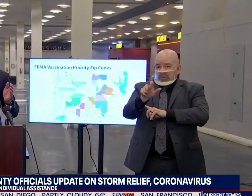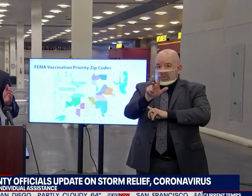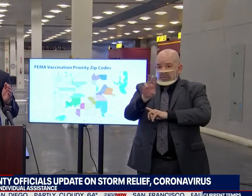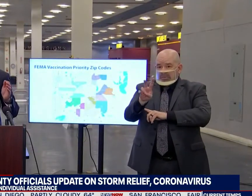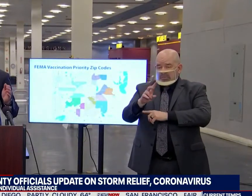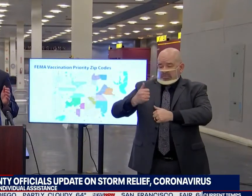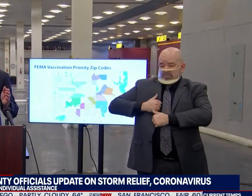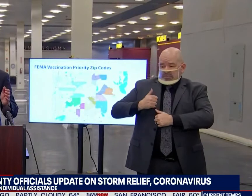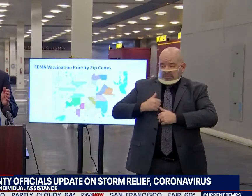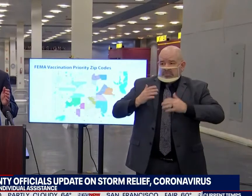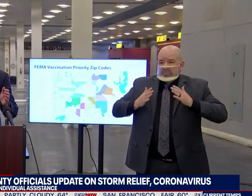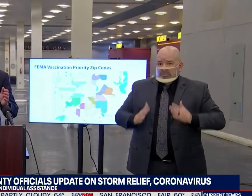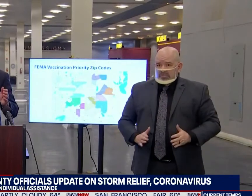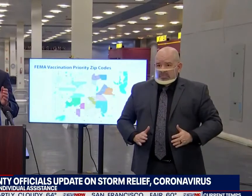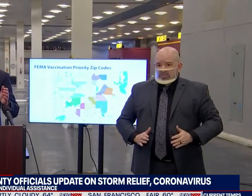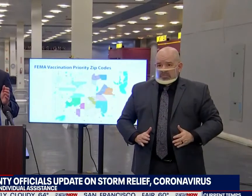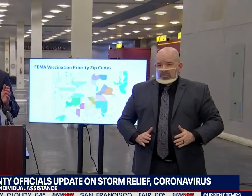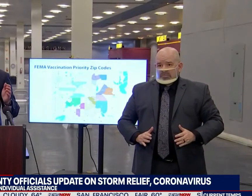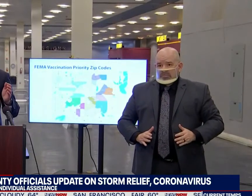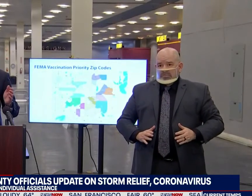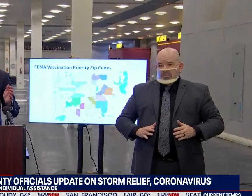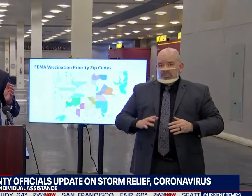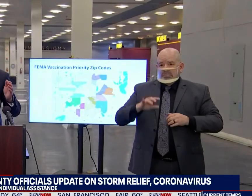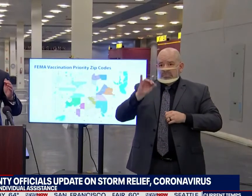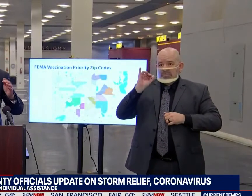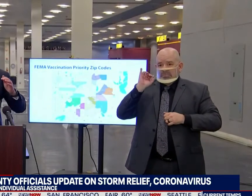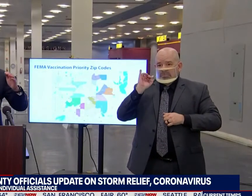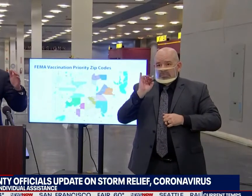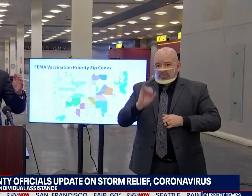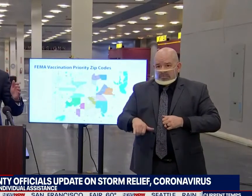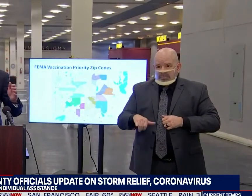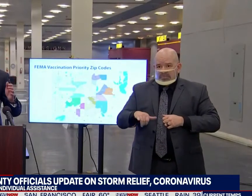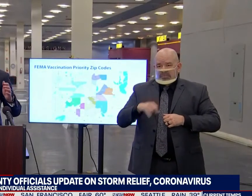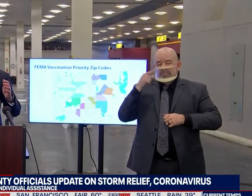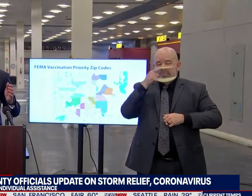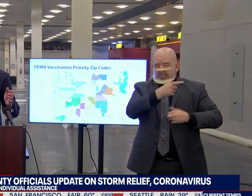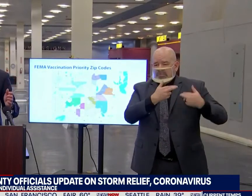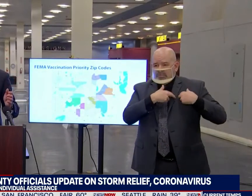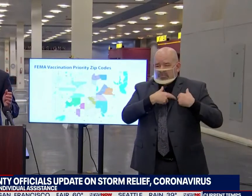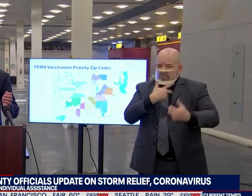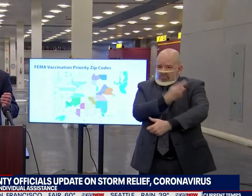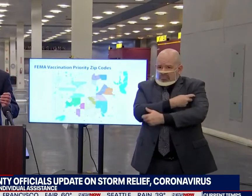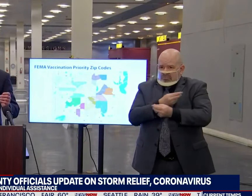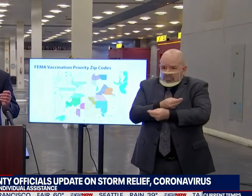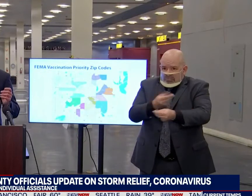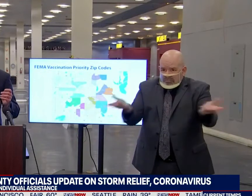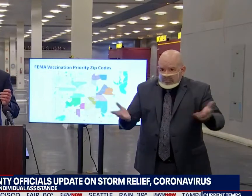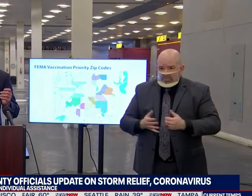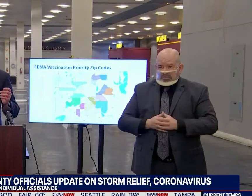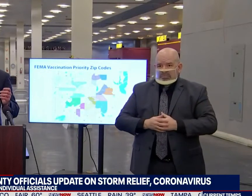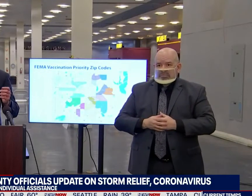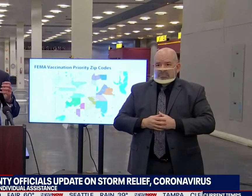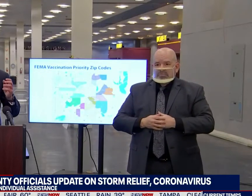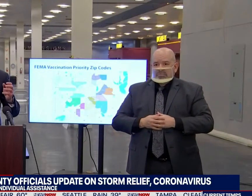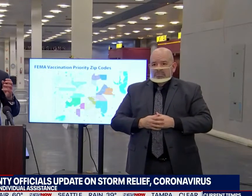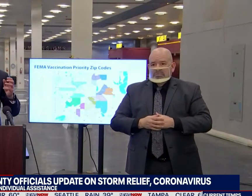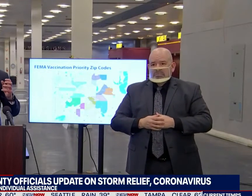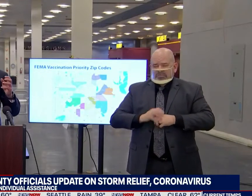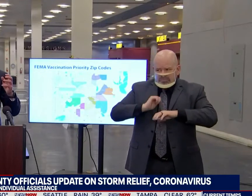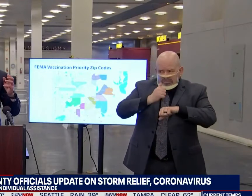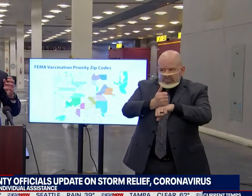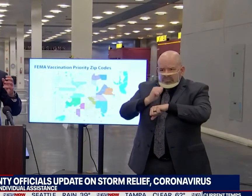including 72 vaccinators that who have been trained have been doing dry runs on site preparation. They are all there are